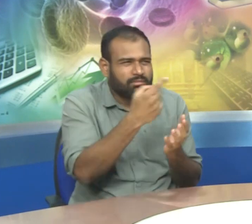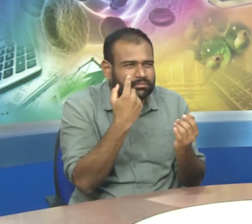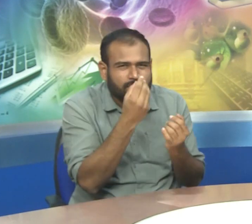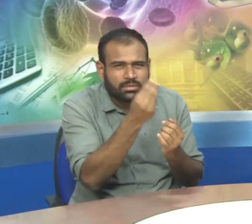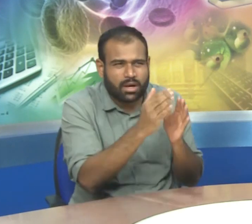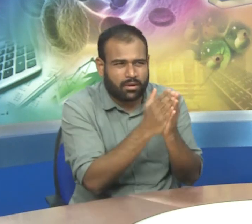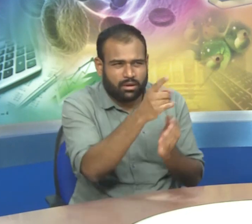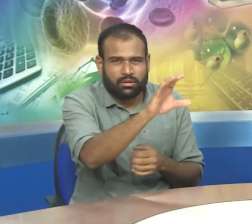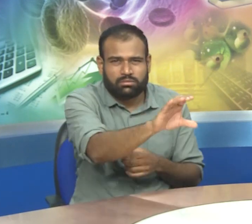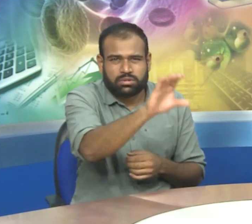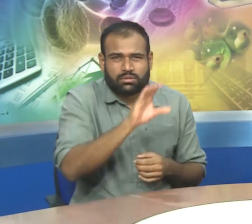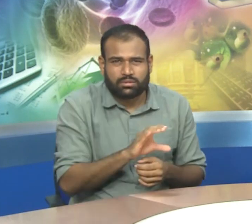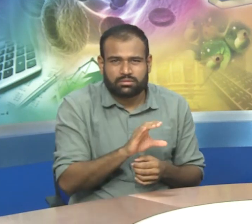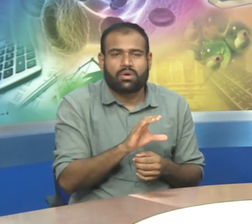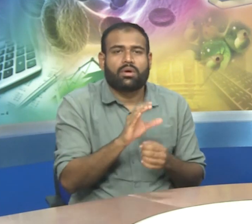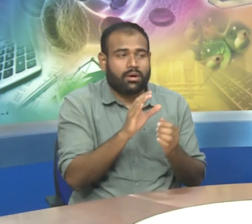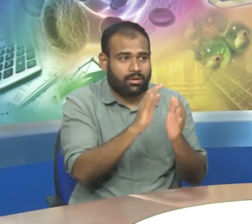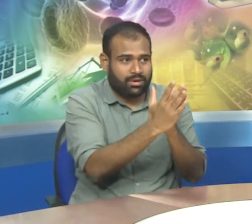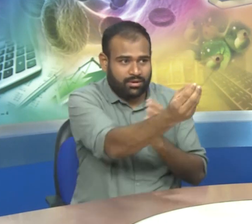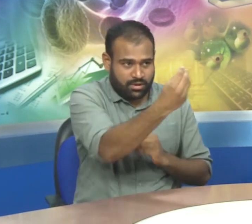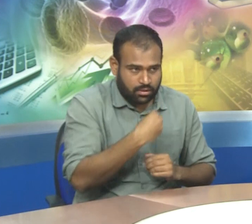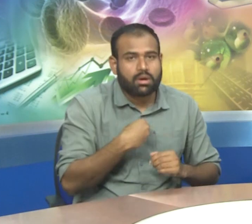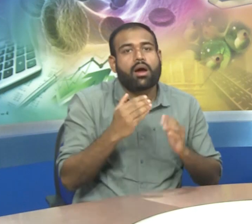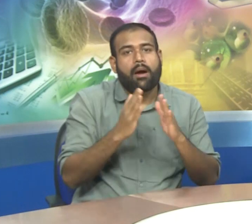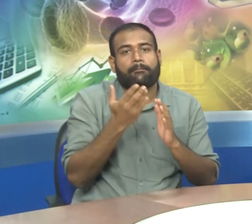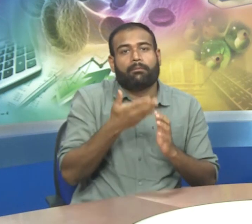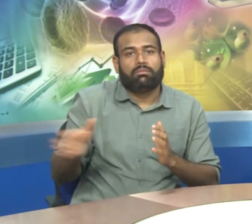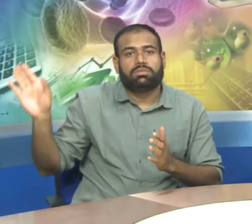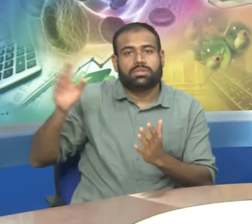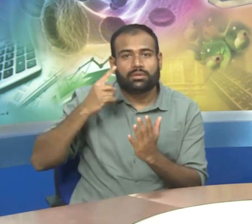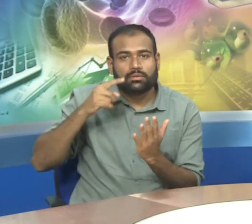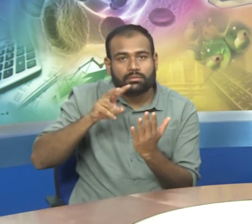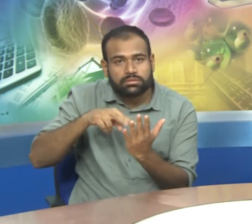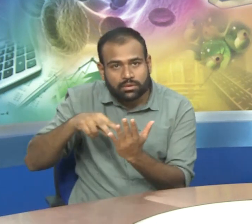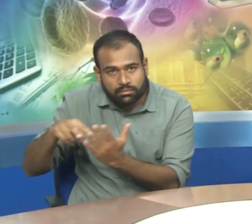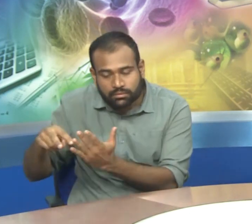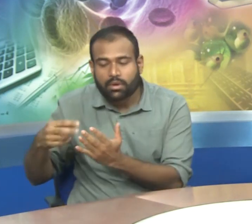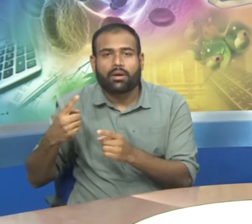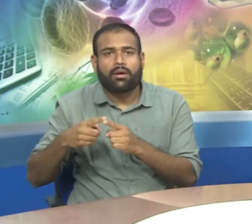Also known as circulation service. Each library follows a particular issue system